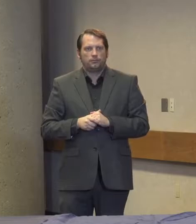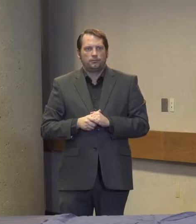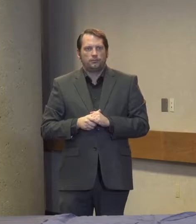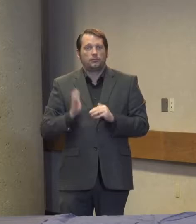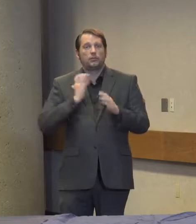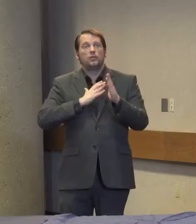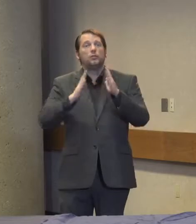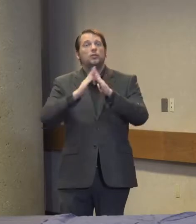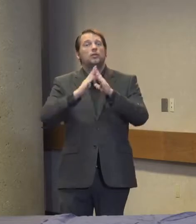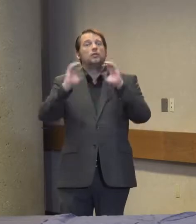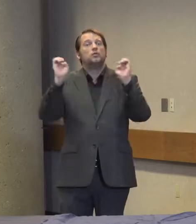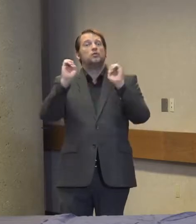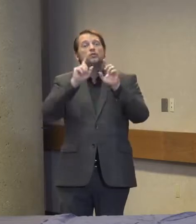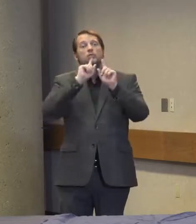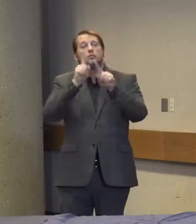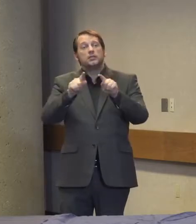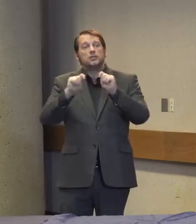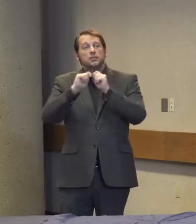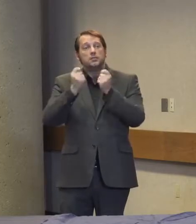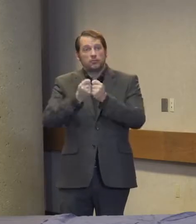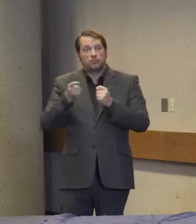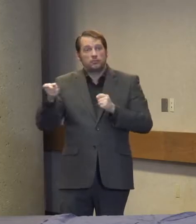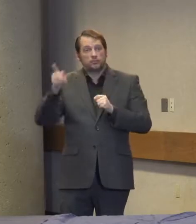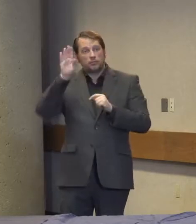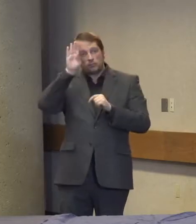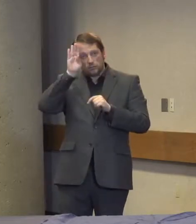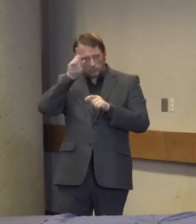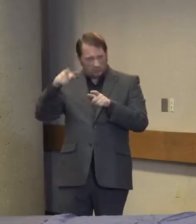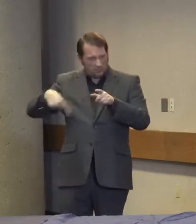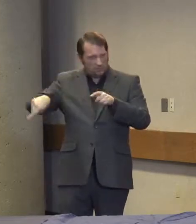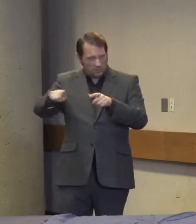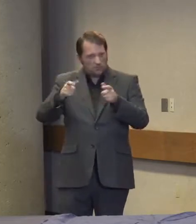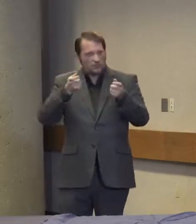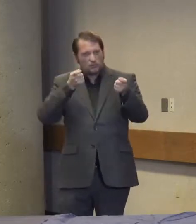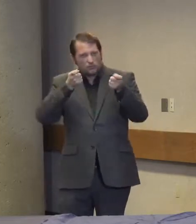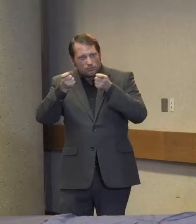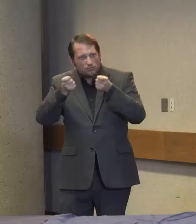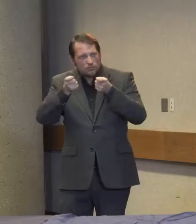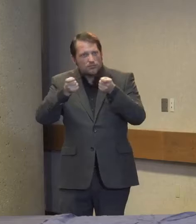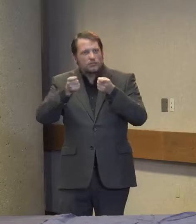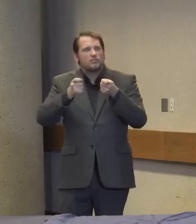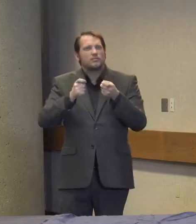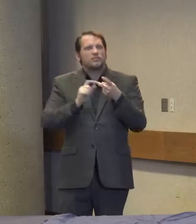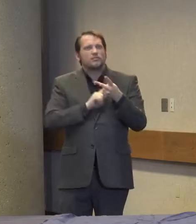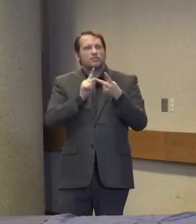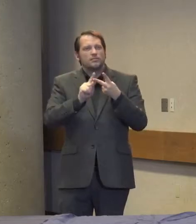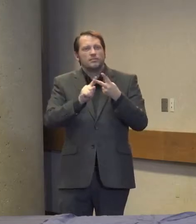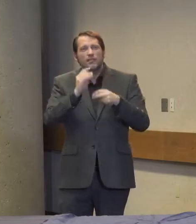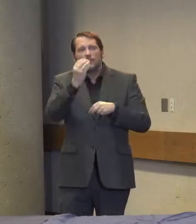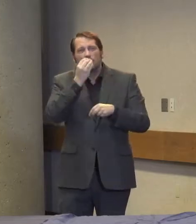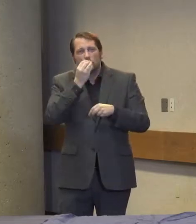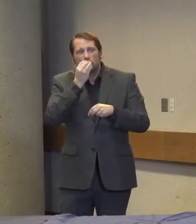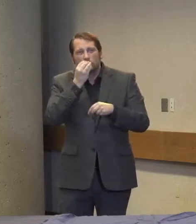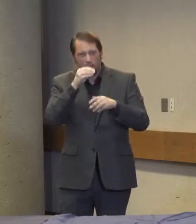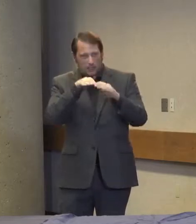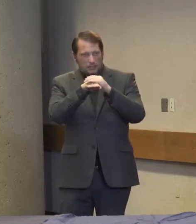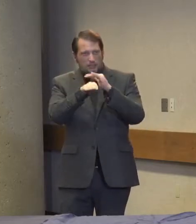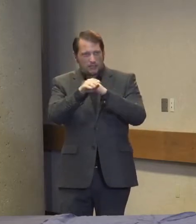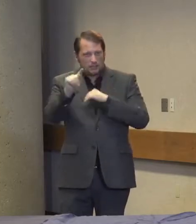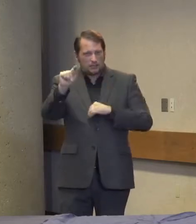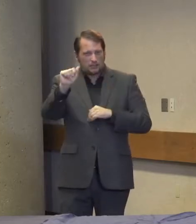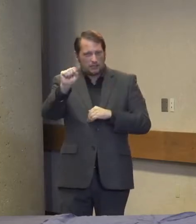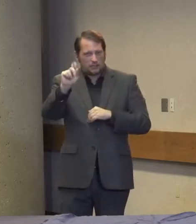has been activated in supporting donations management, and we've activated a food access task force aimed at identifying all